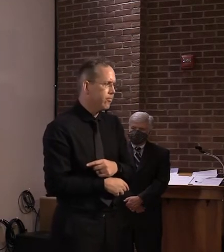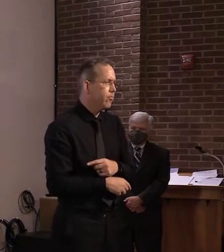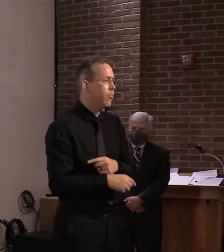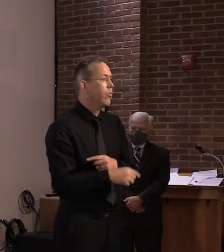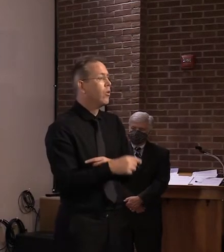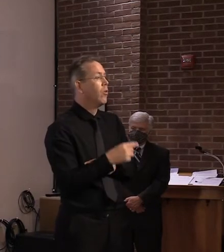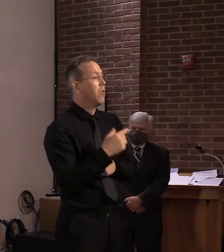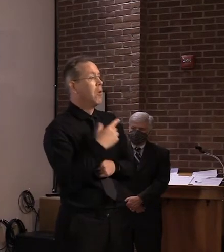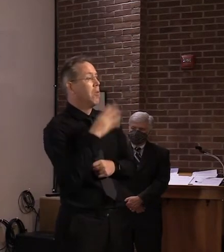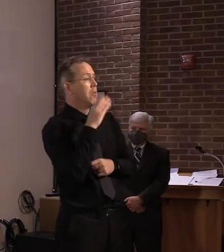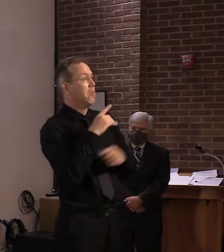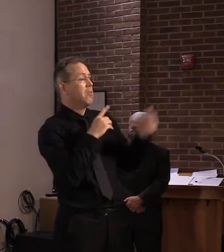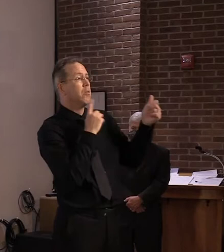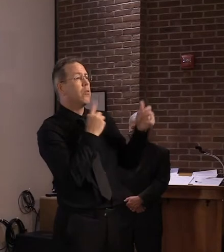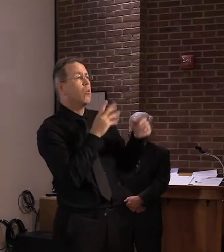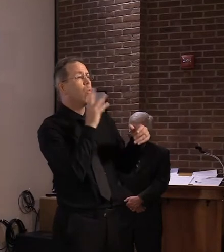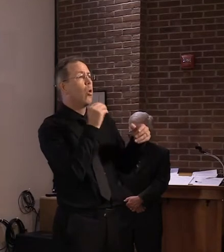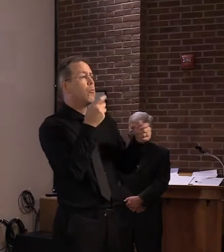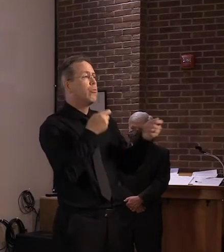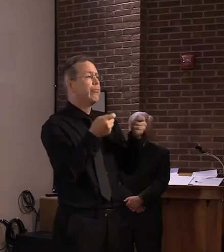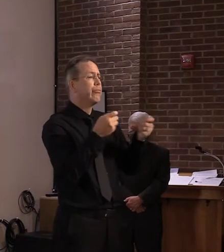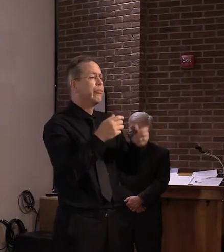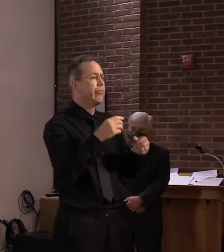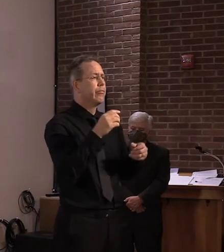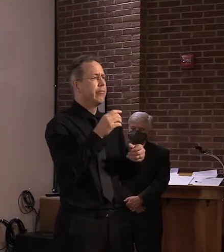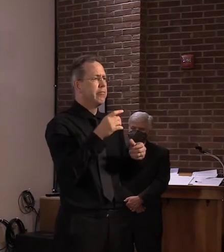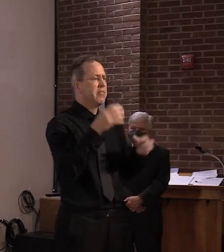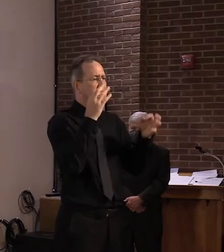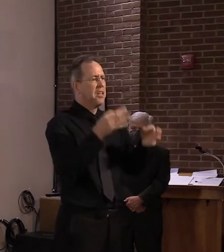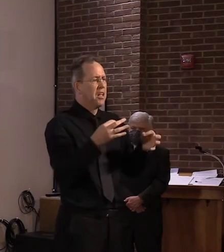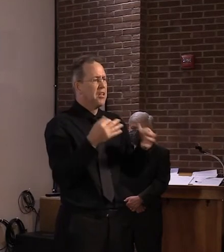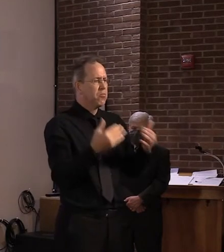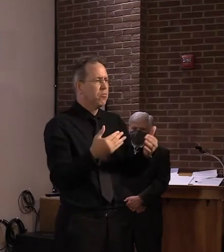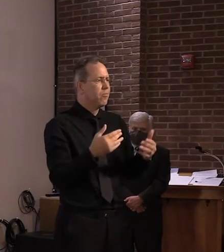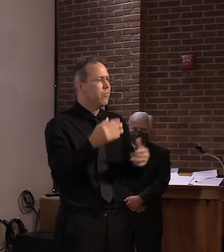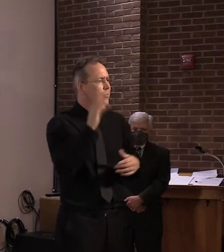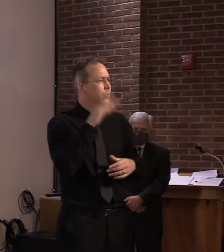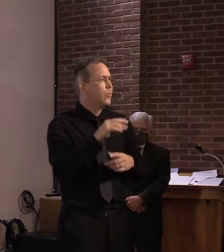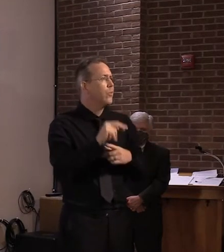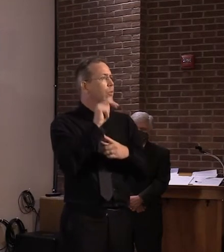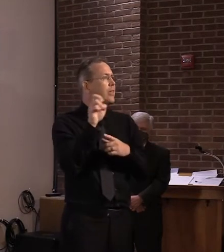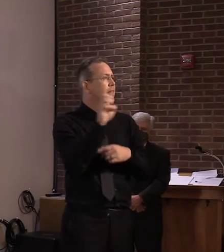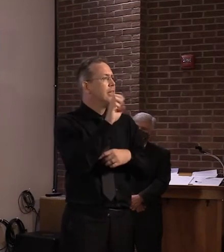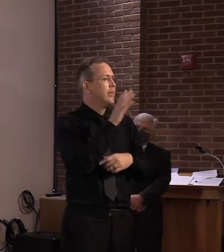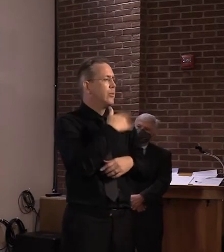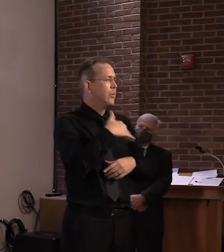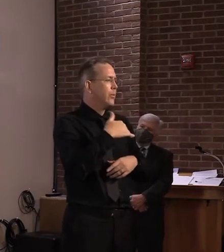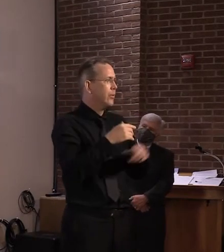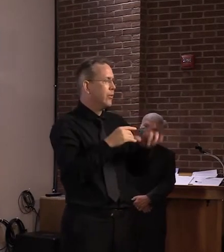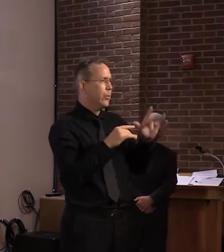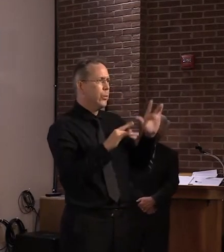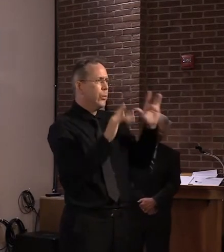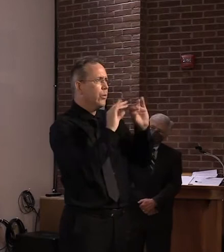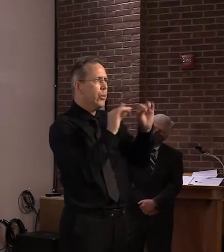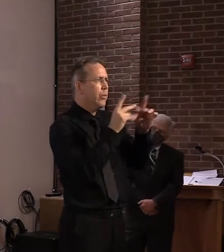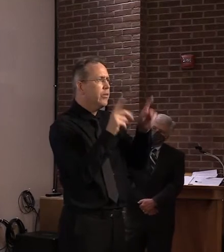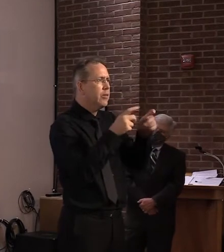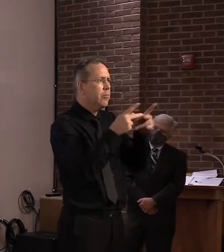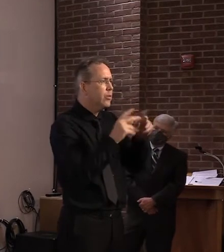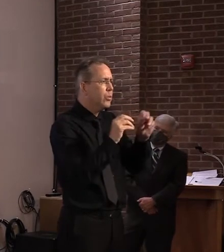made, along with an area of the state that did not have as much testing actively going on.